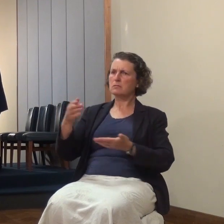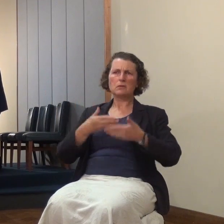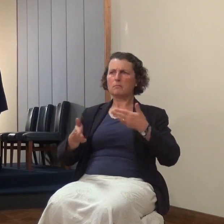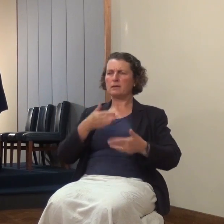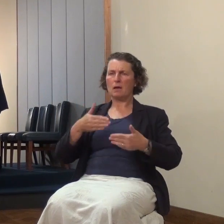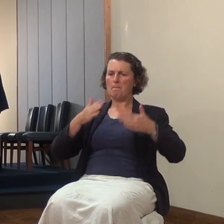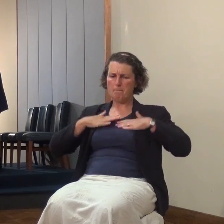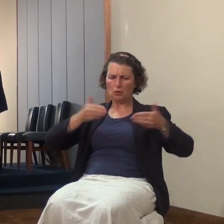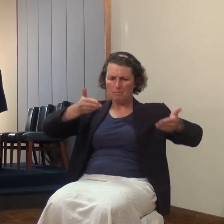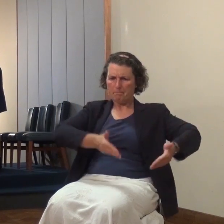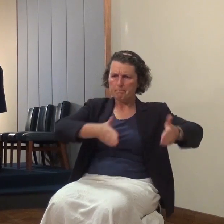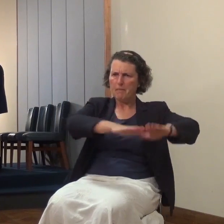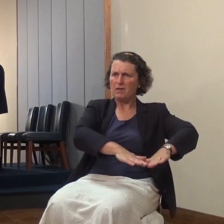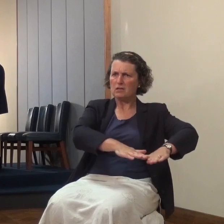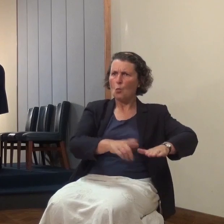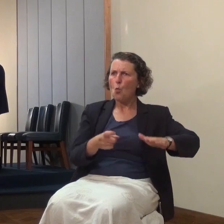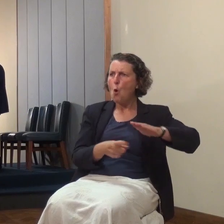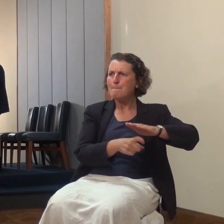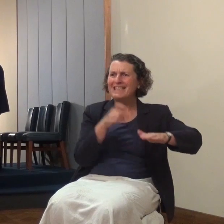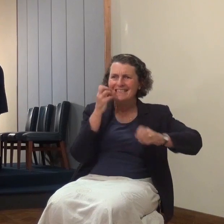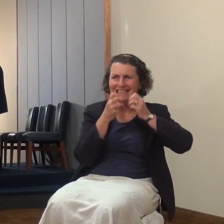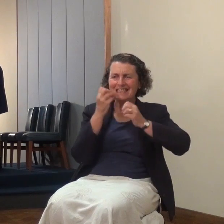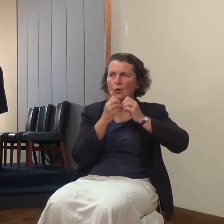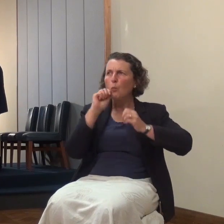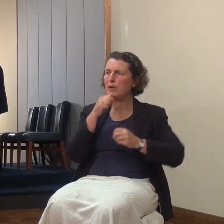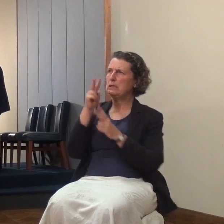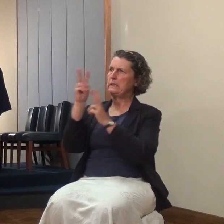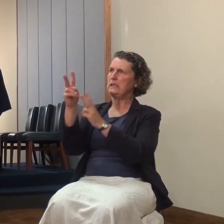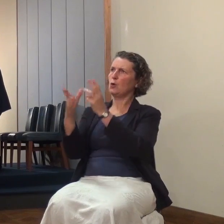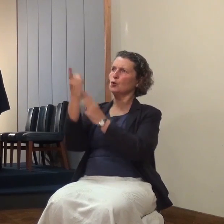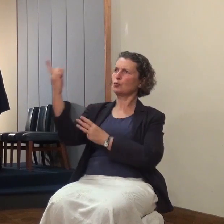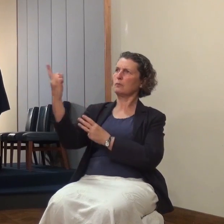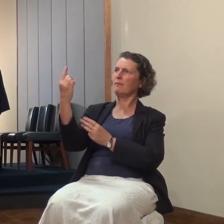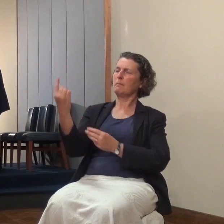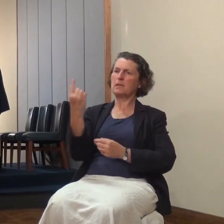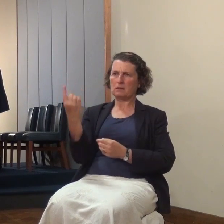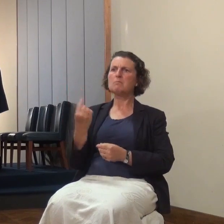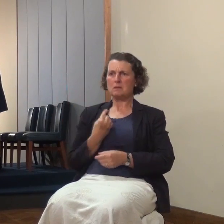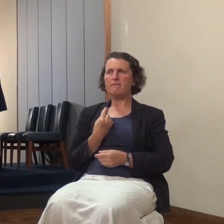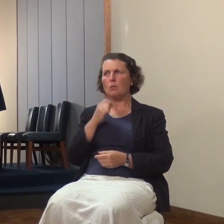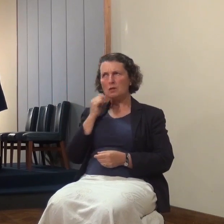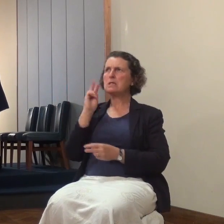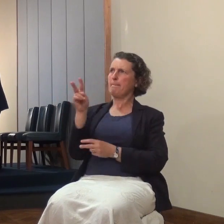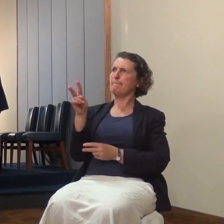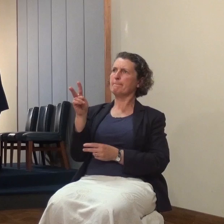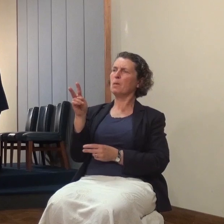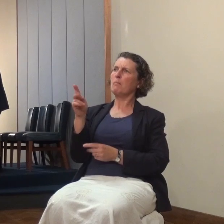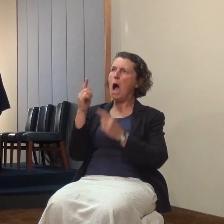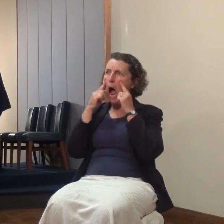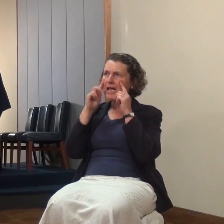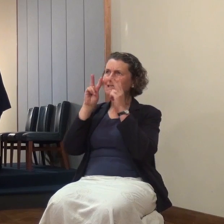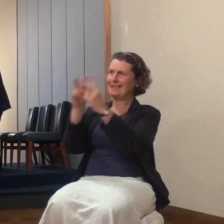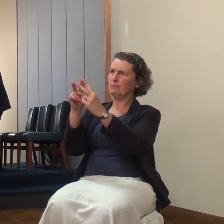body, yet in my flesh shall I see God, whom I shall see for myself, and mine eyes shall behold,